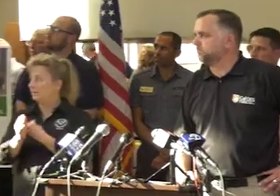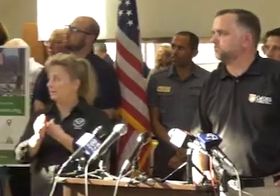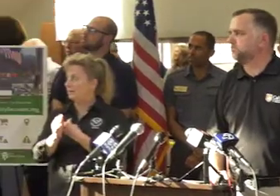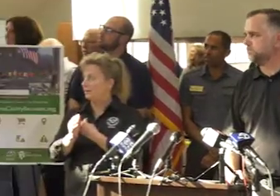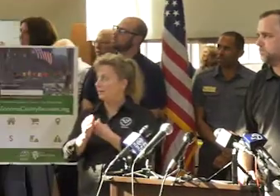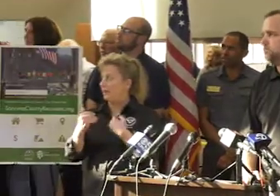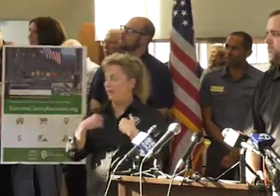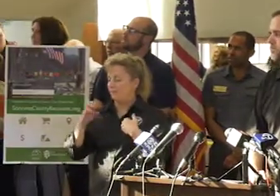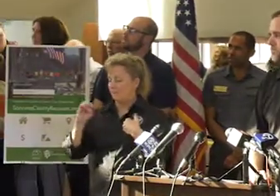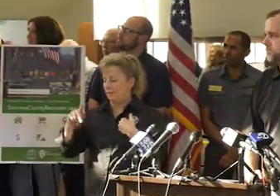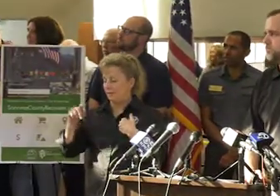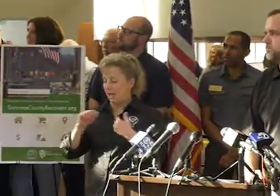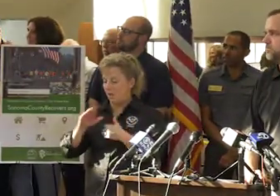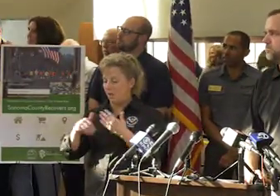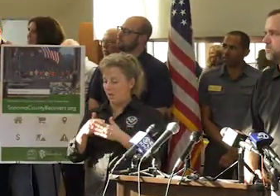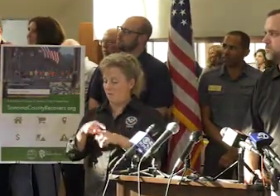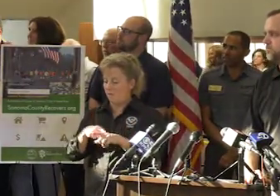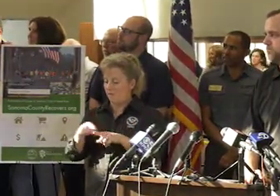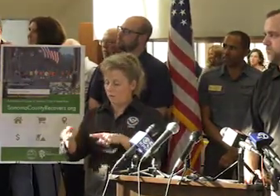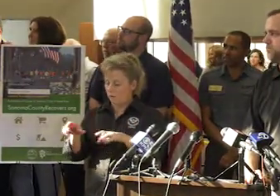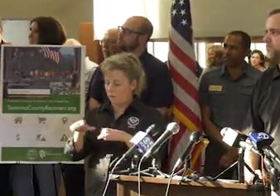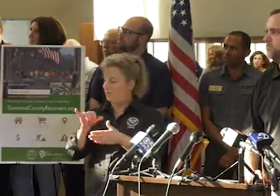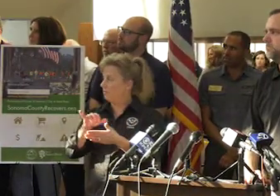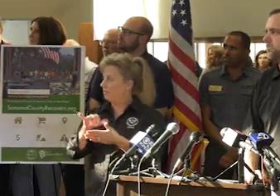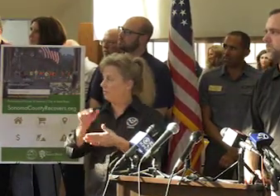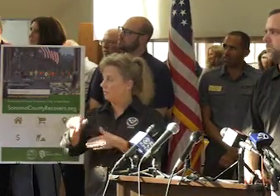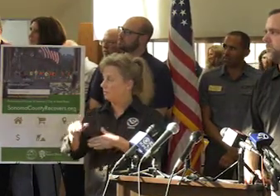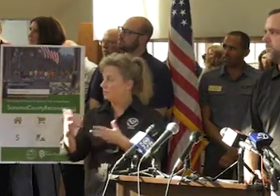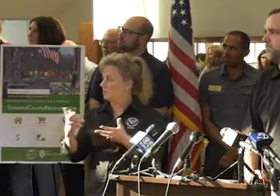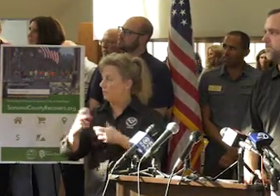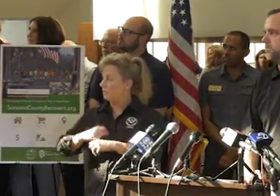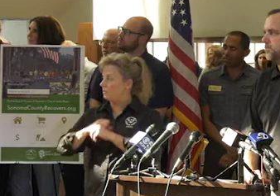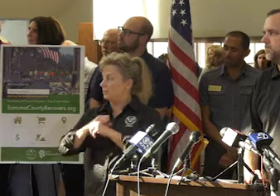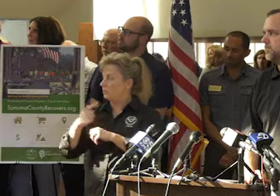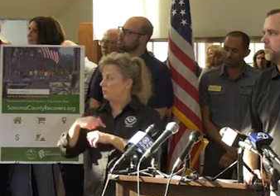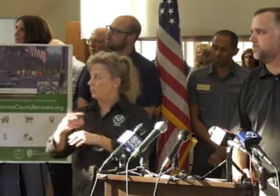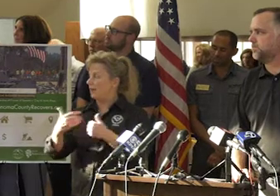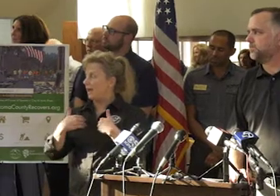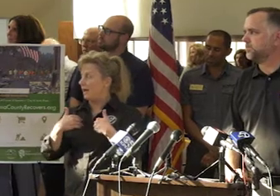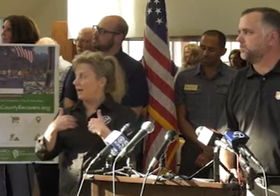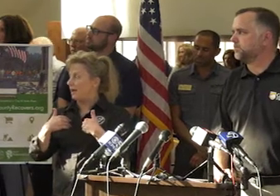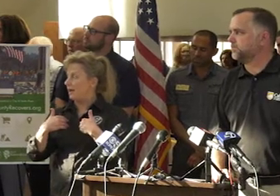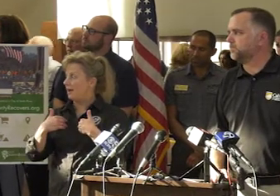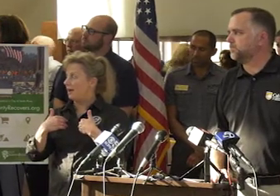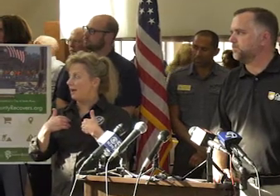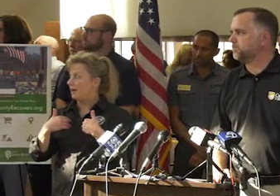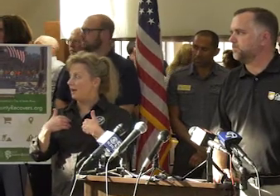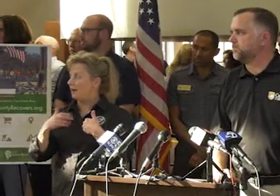to have the EPA and all the professionals do all this, what protection are we going to have